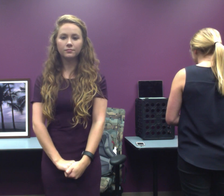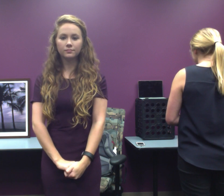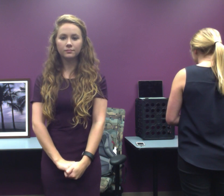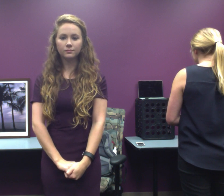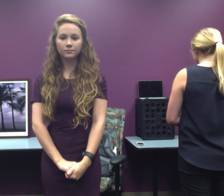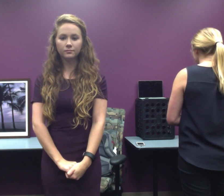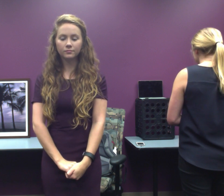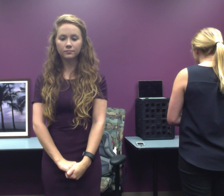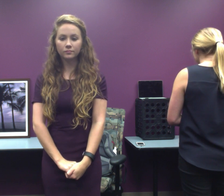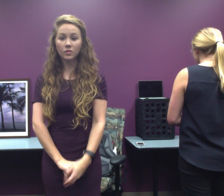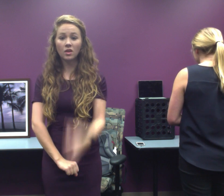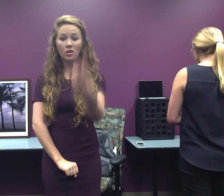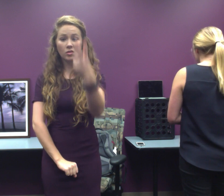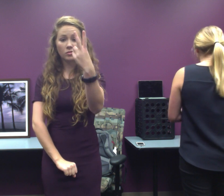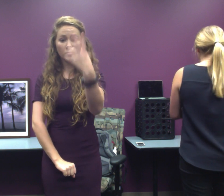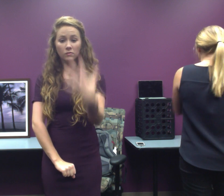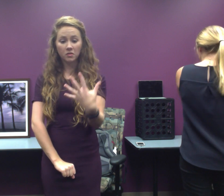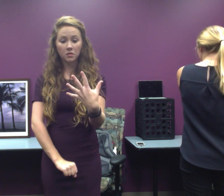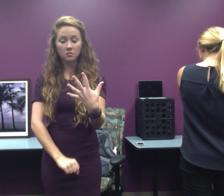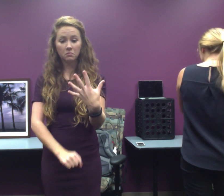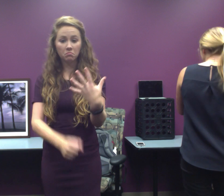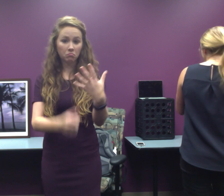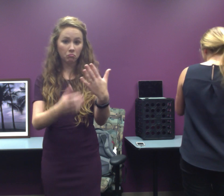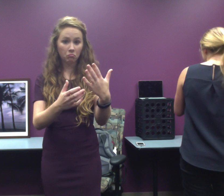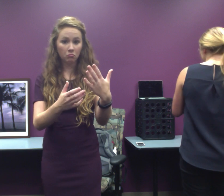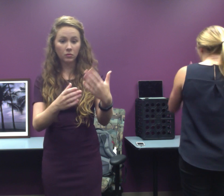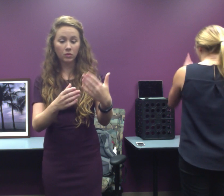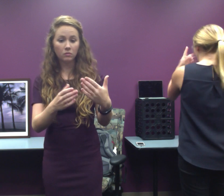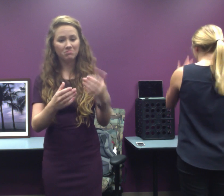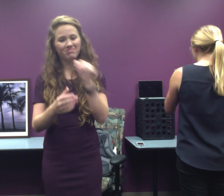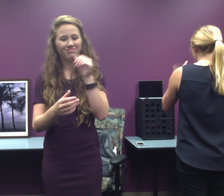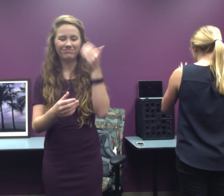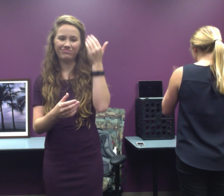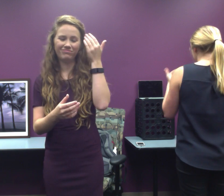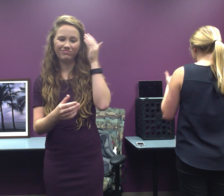The 2/5 that are remaining, they didn't know. They were undecided.